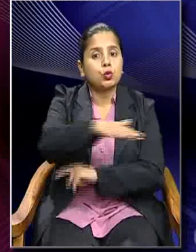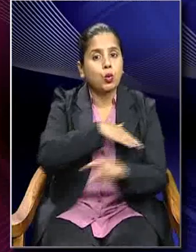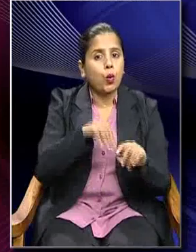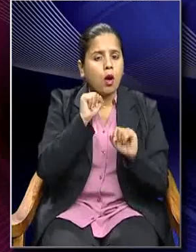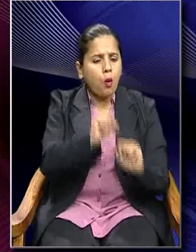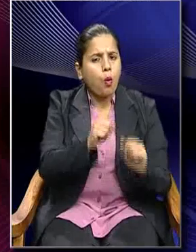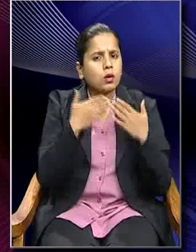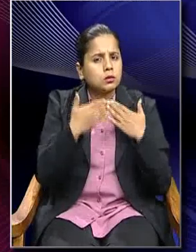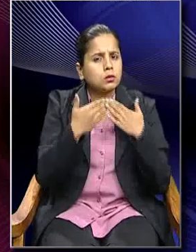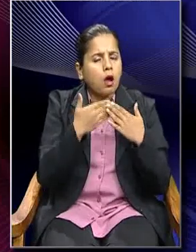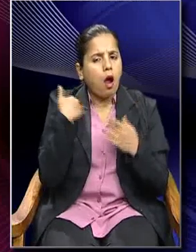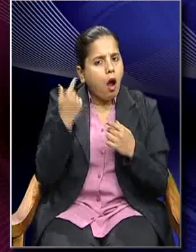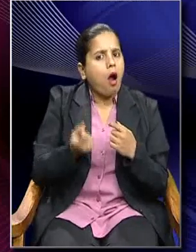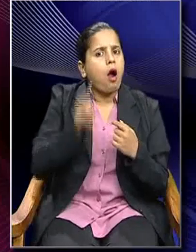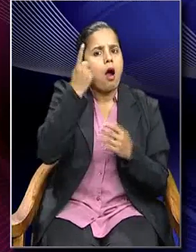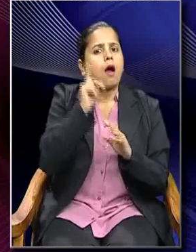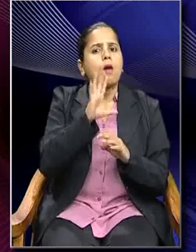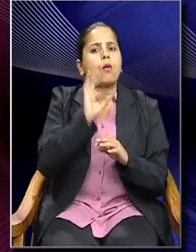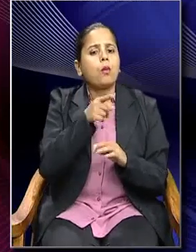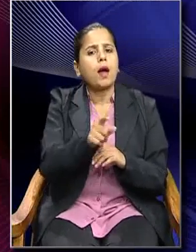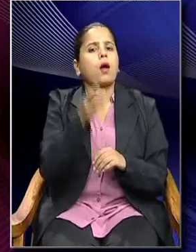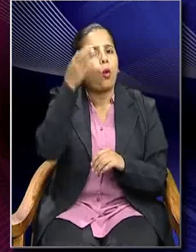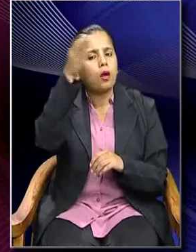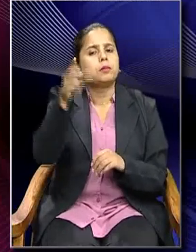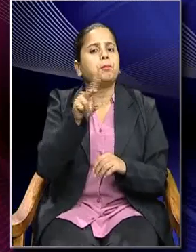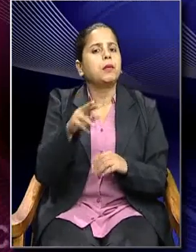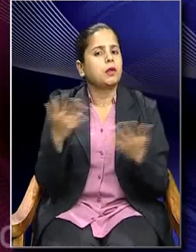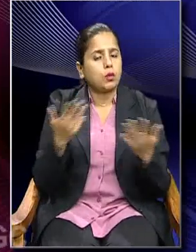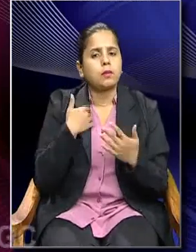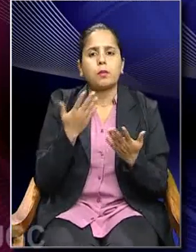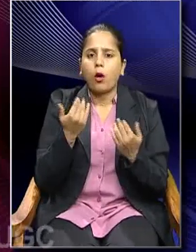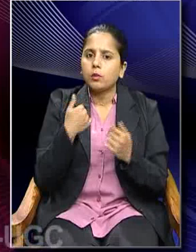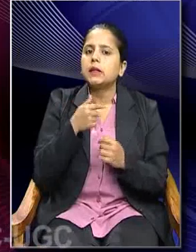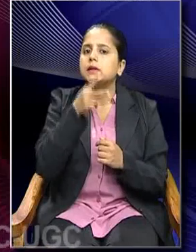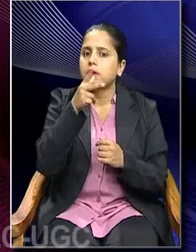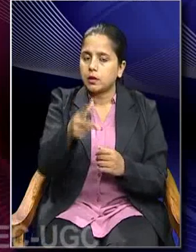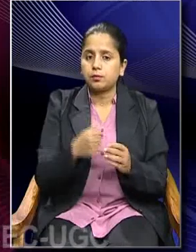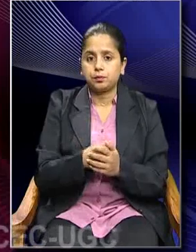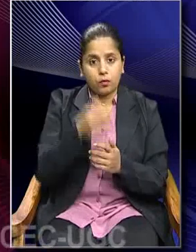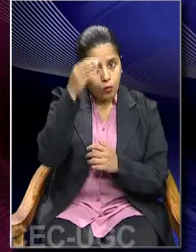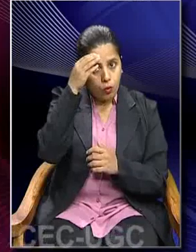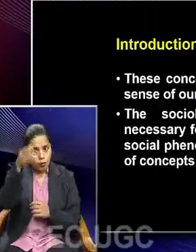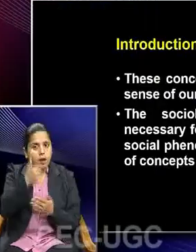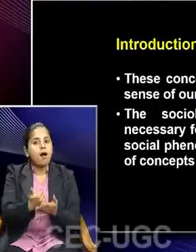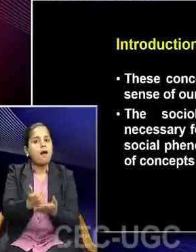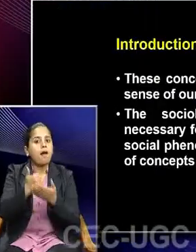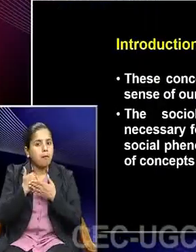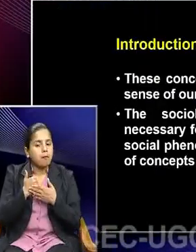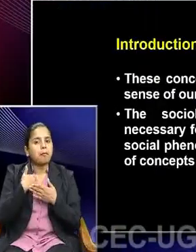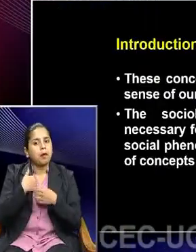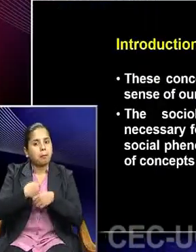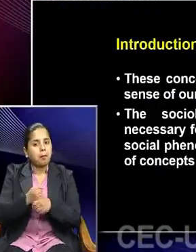very specific understanding of these concepts. So we can say that concepts help in making